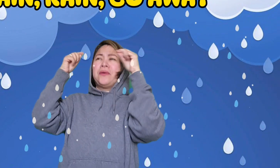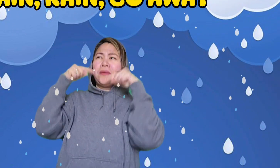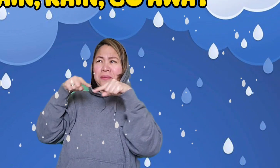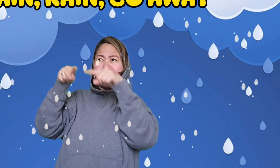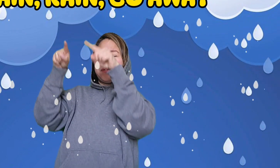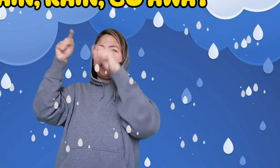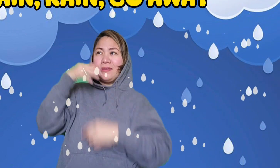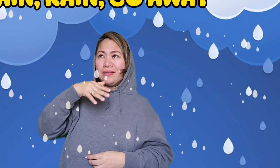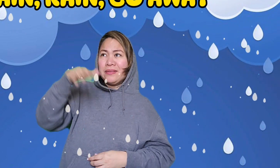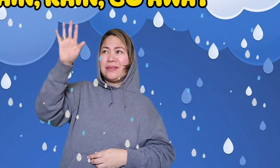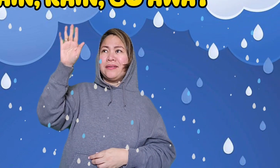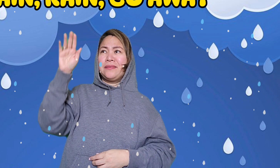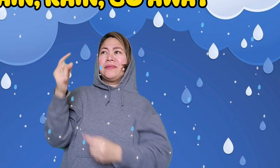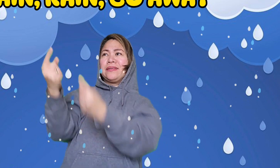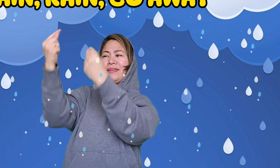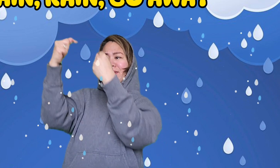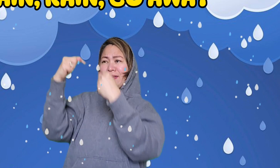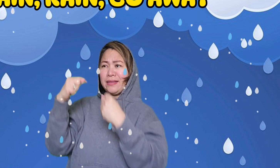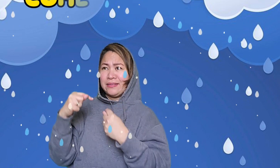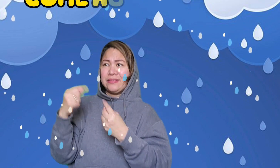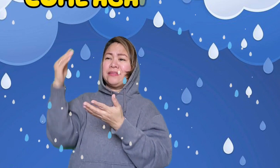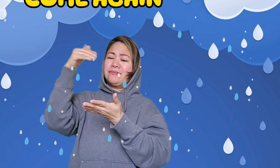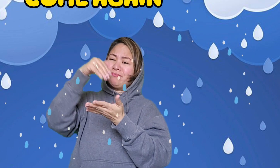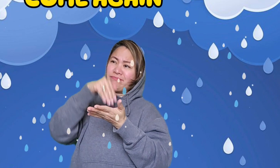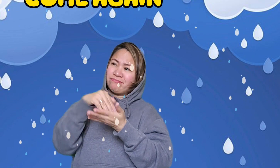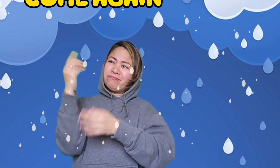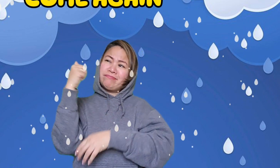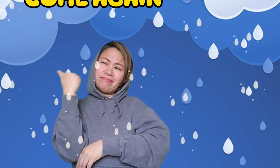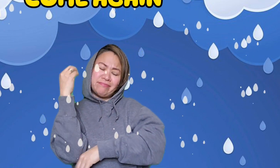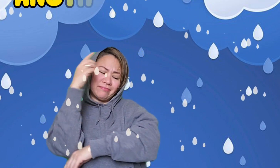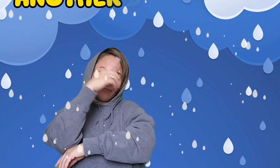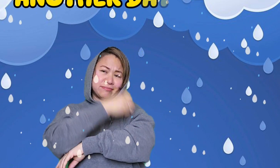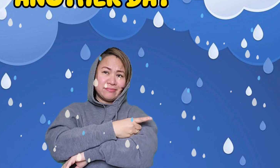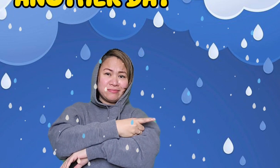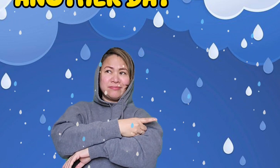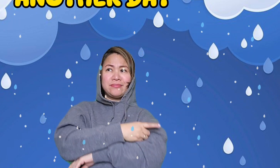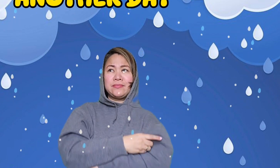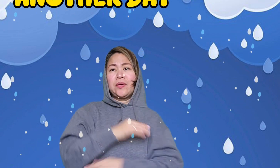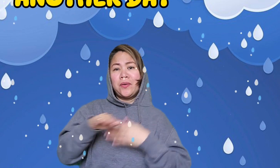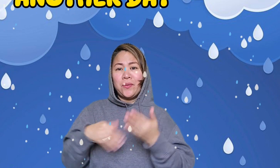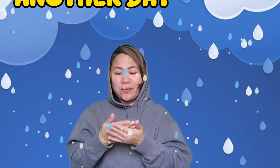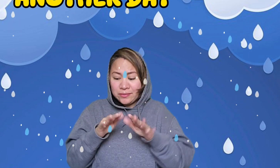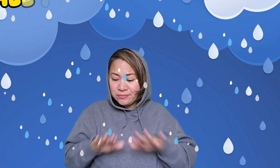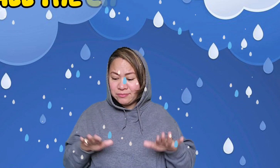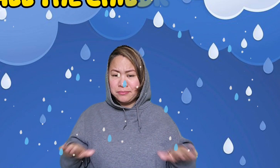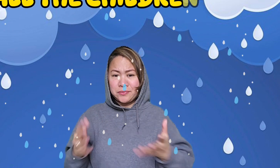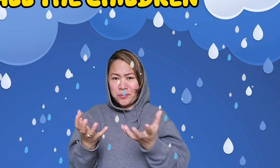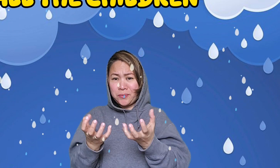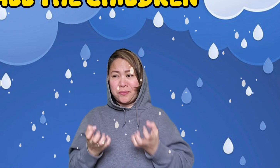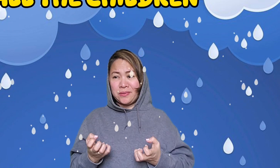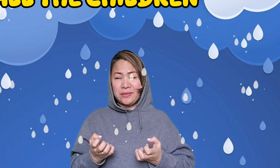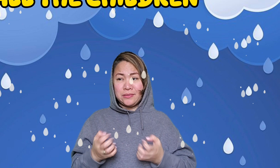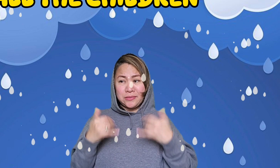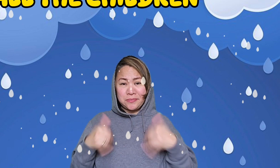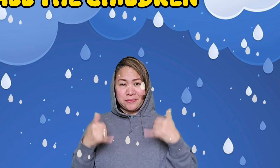rain rain go away come again another day all the children want to